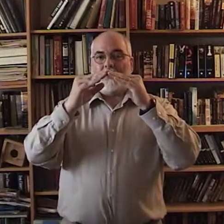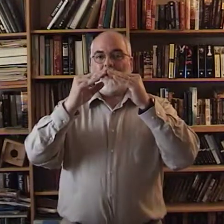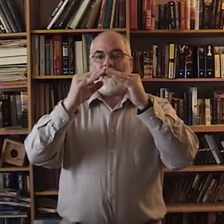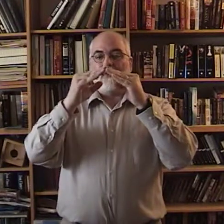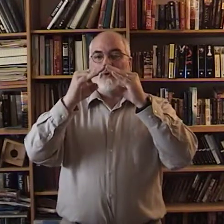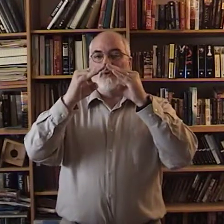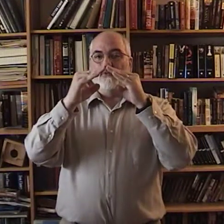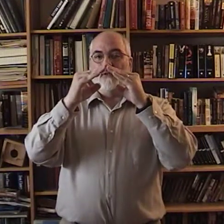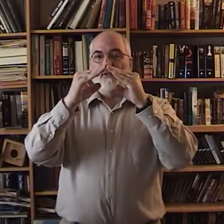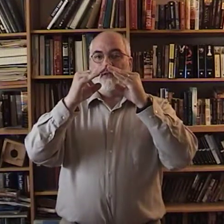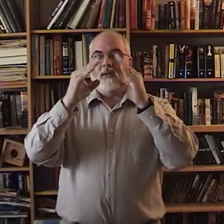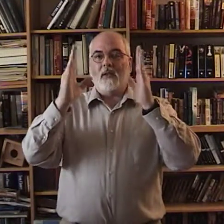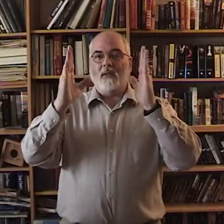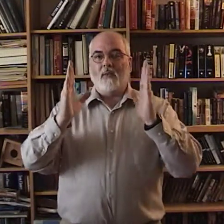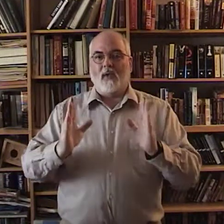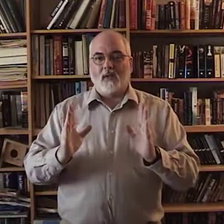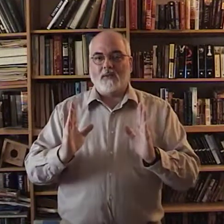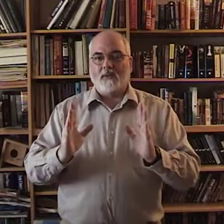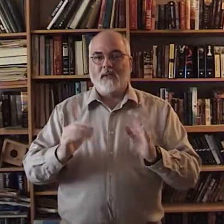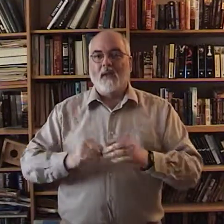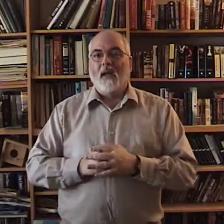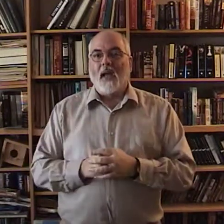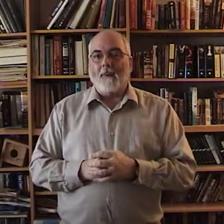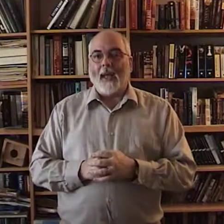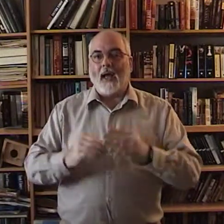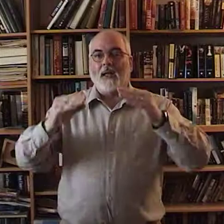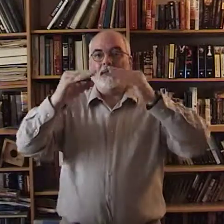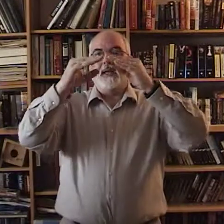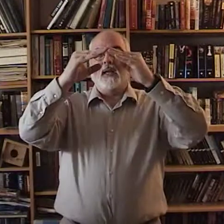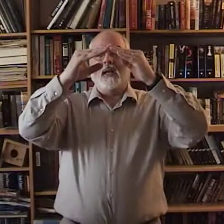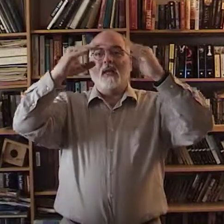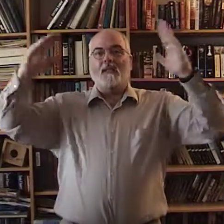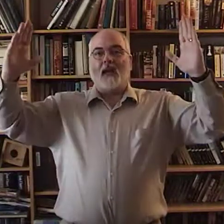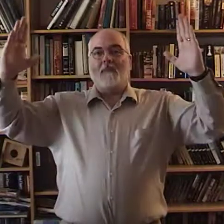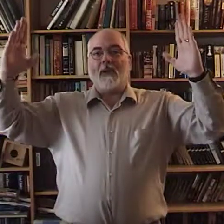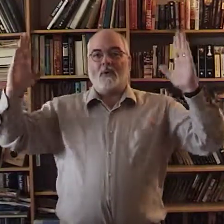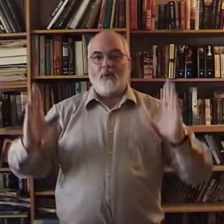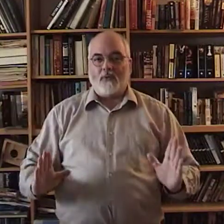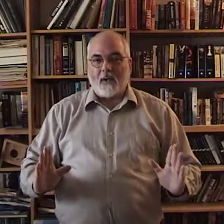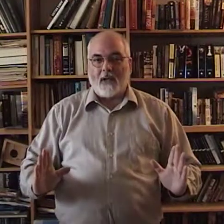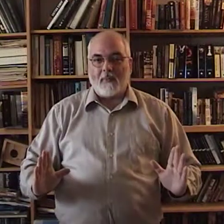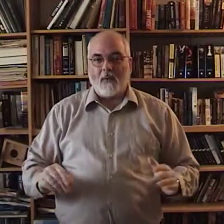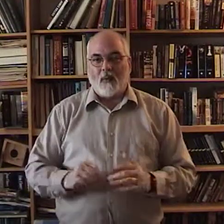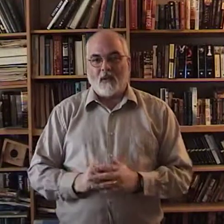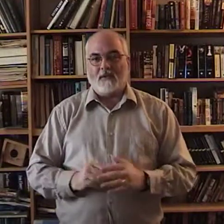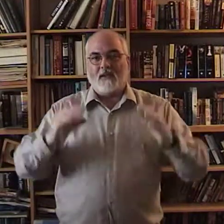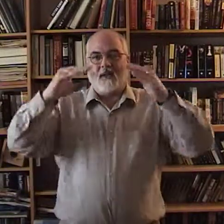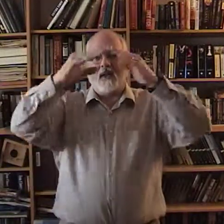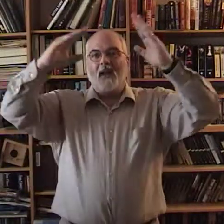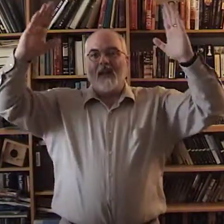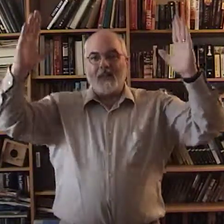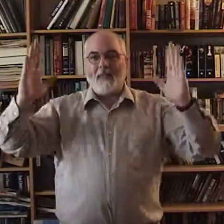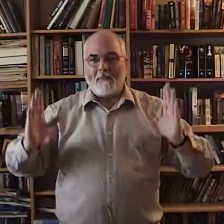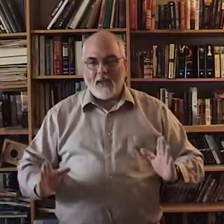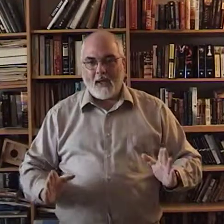have the roof and the walls. A palace is a big roof and a big walls. All right? It's a big